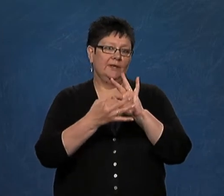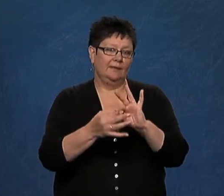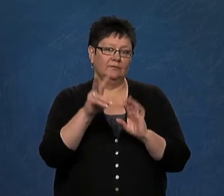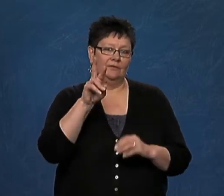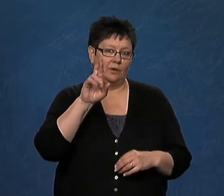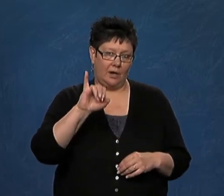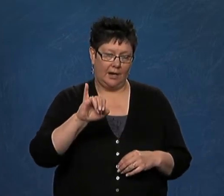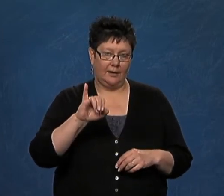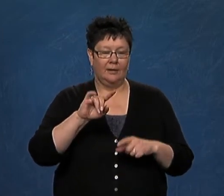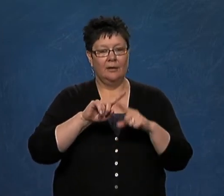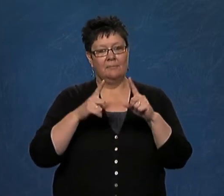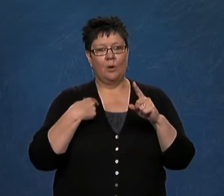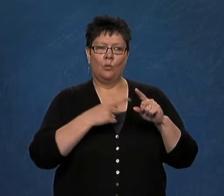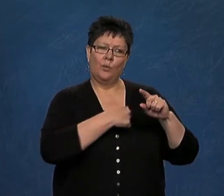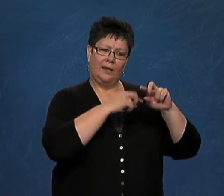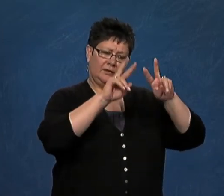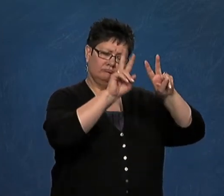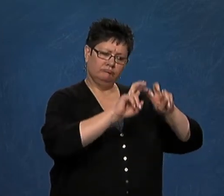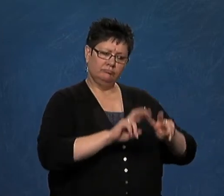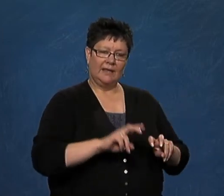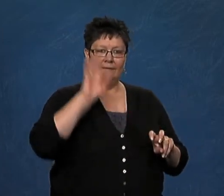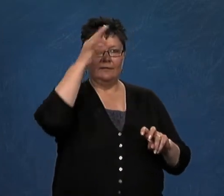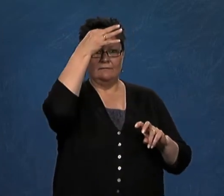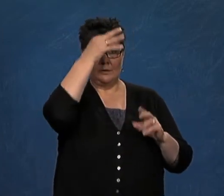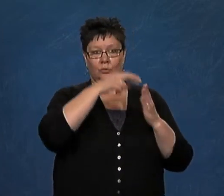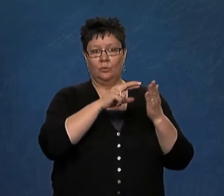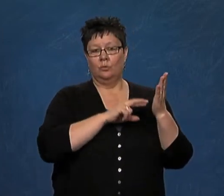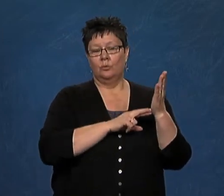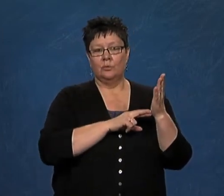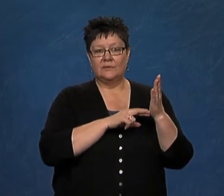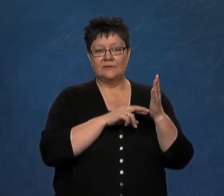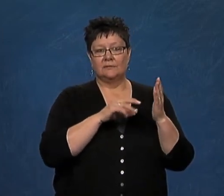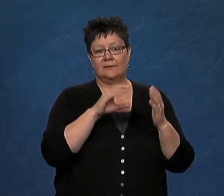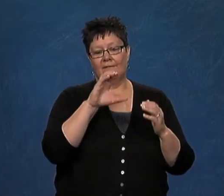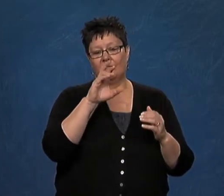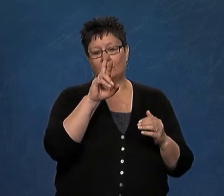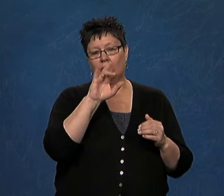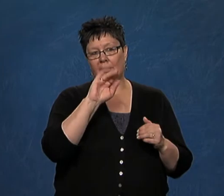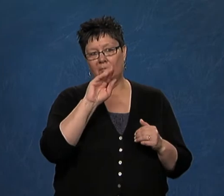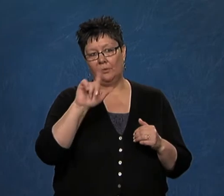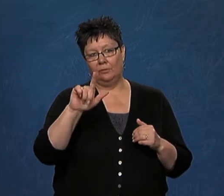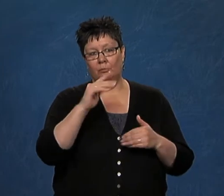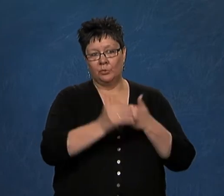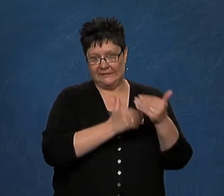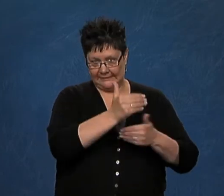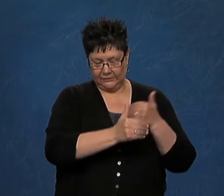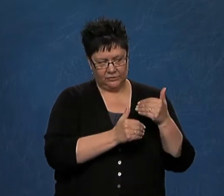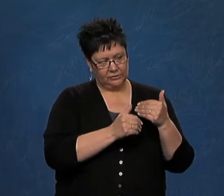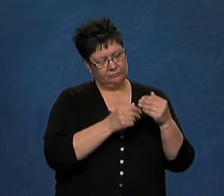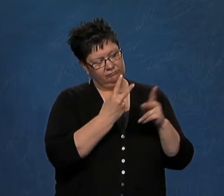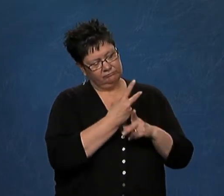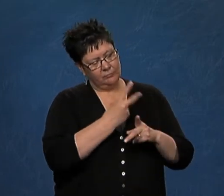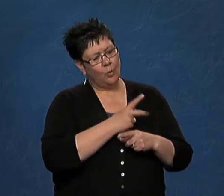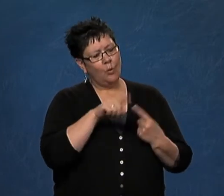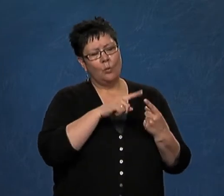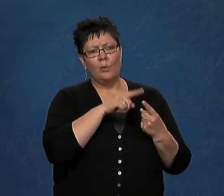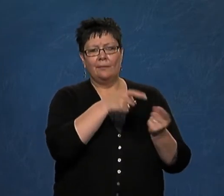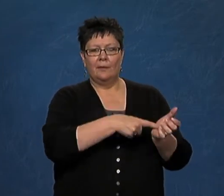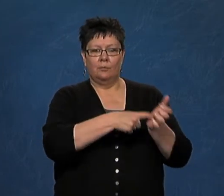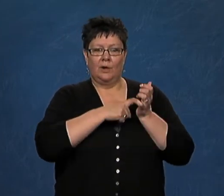There's no rule related to VRI as of yet, but we're looking at federal rules on criminal procedures